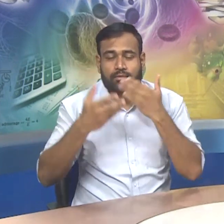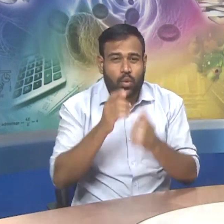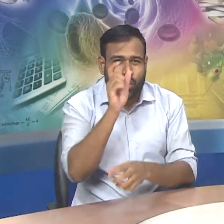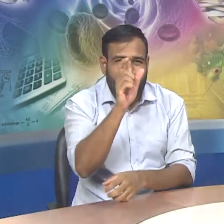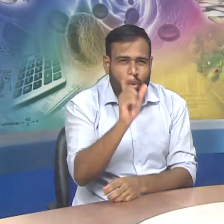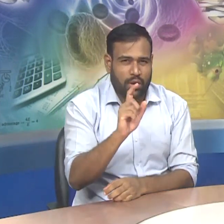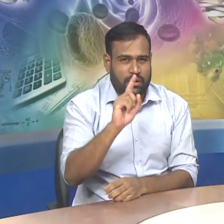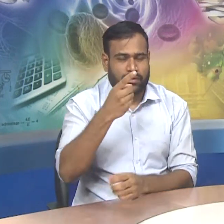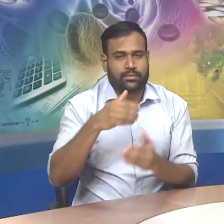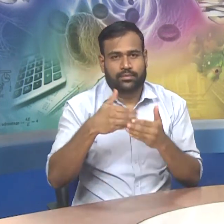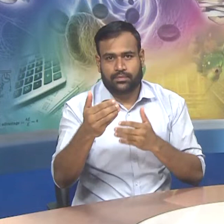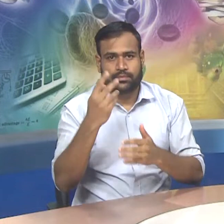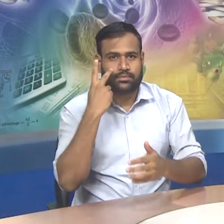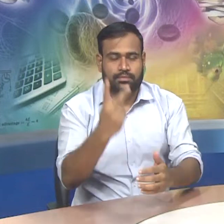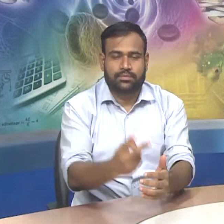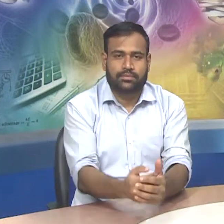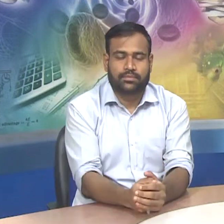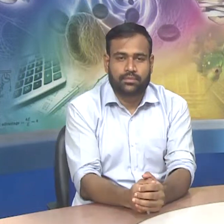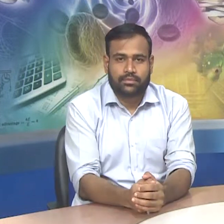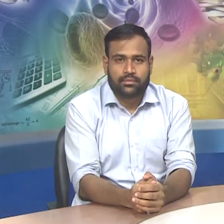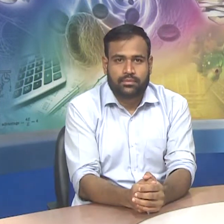After these words, we will begin the lesson.